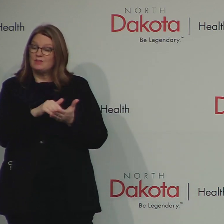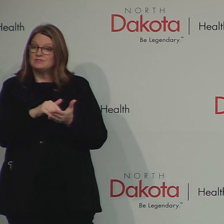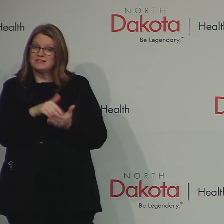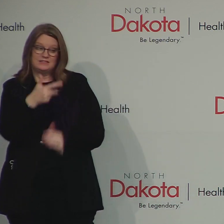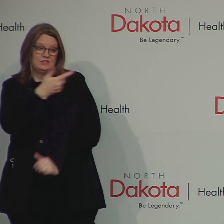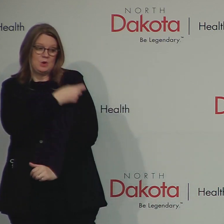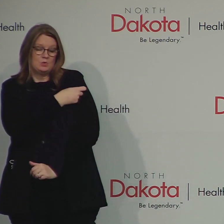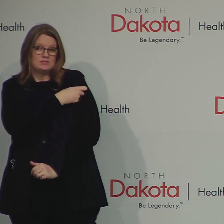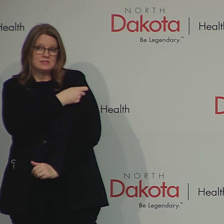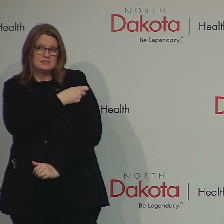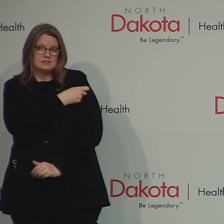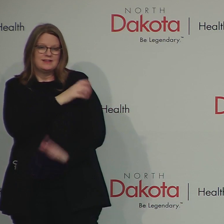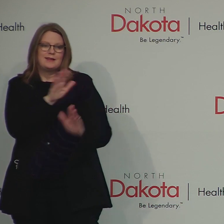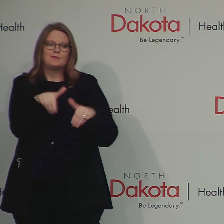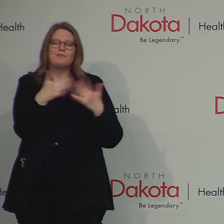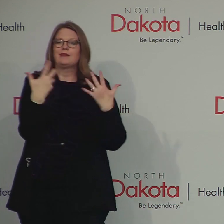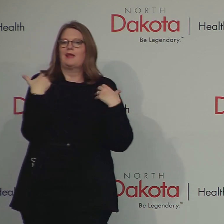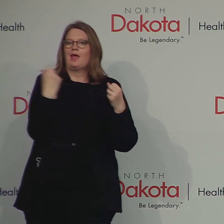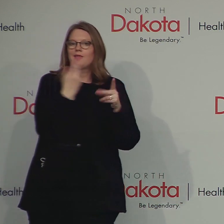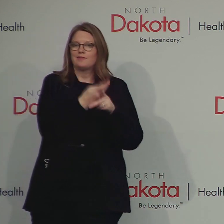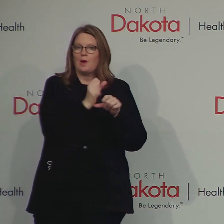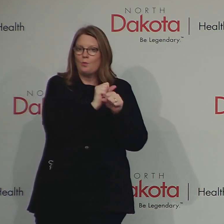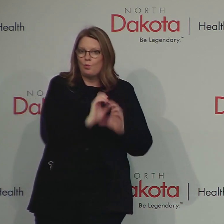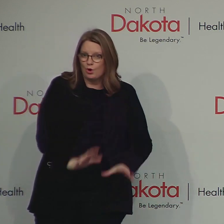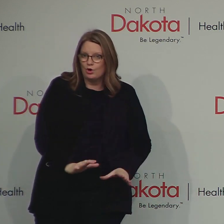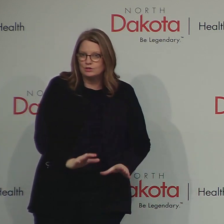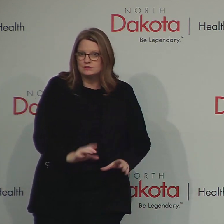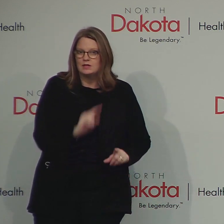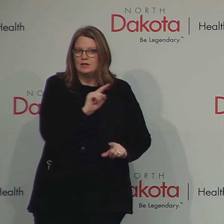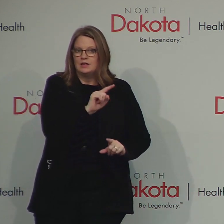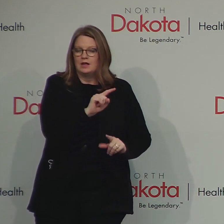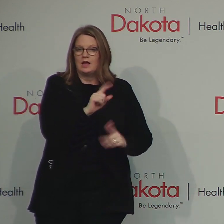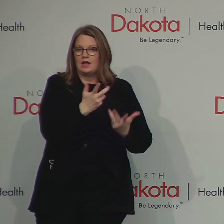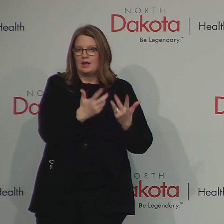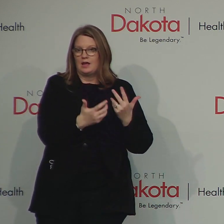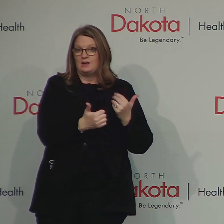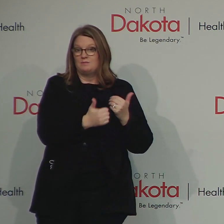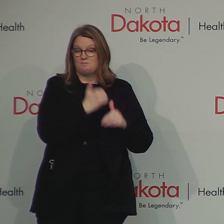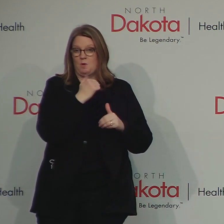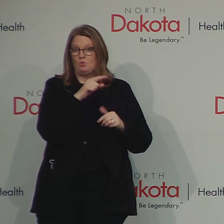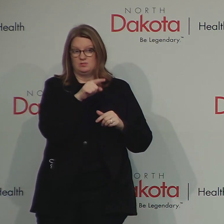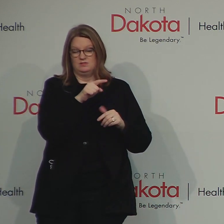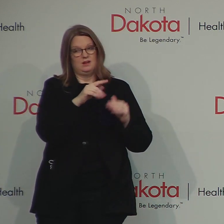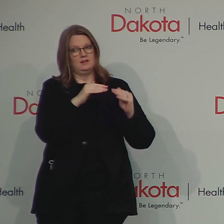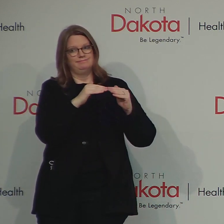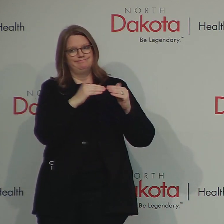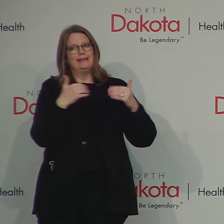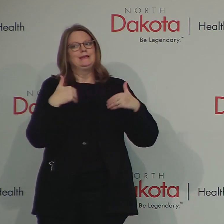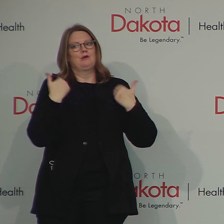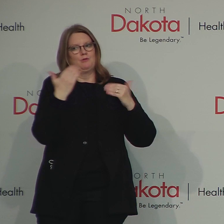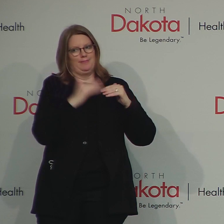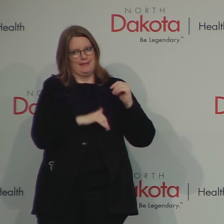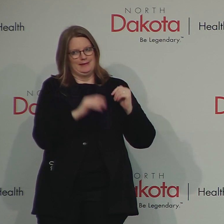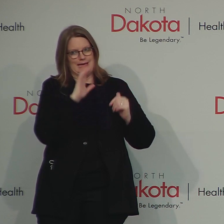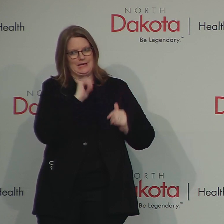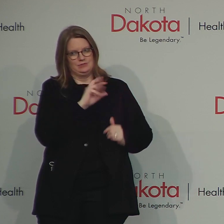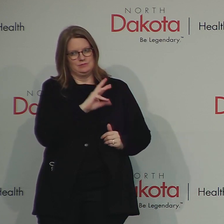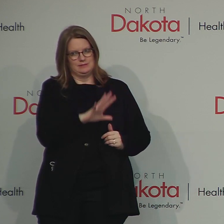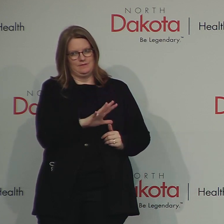administered have gone to healthcare workers, and the majority of those are often far below age 65.